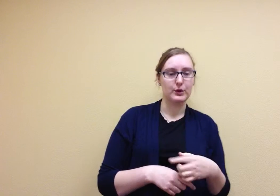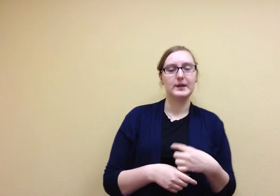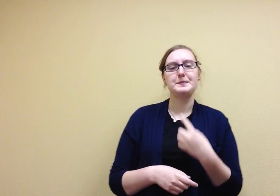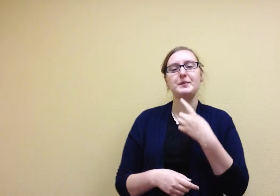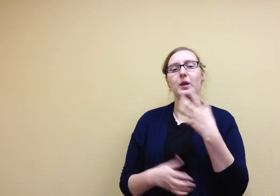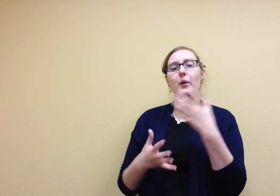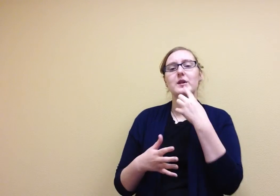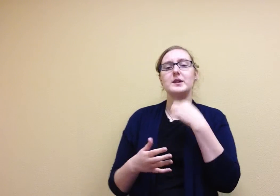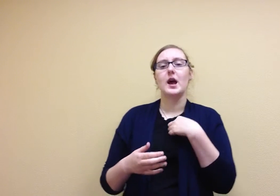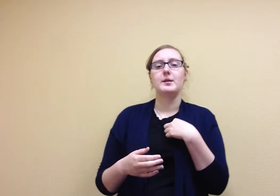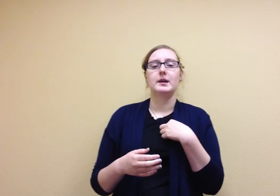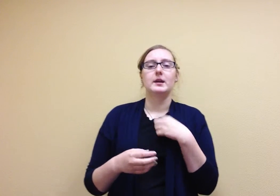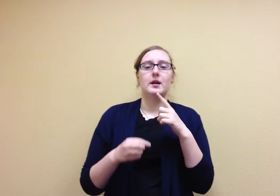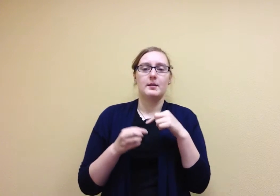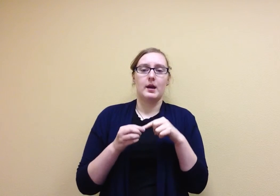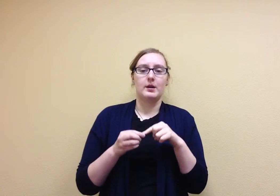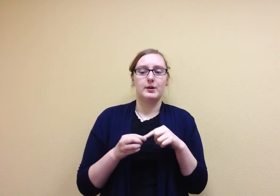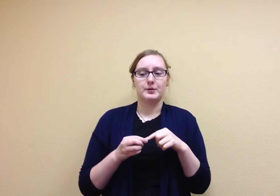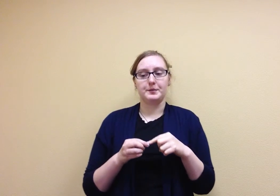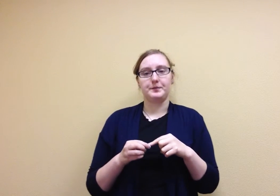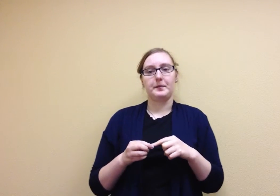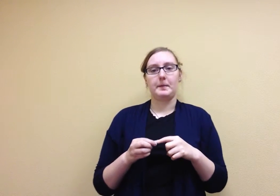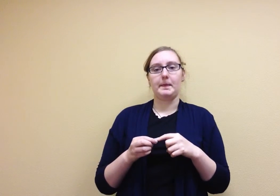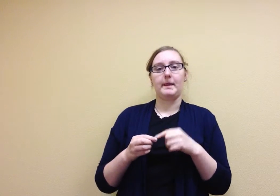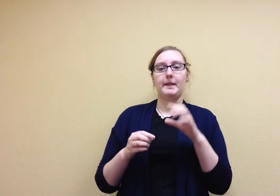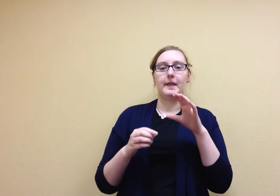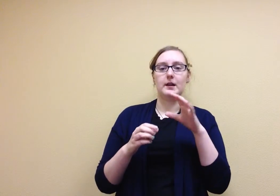me about the compass's needle?